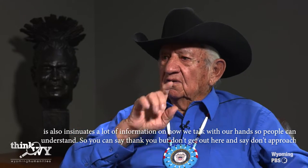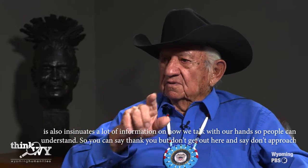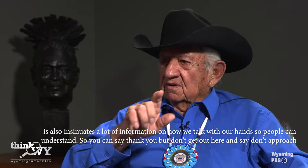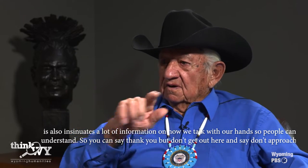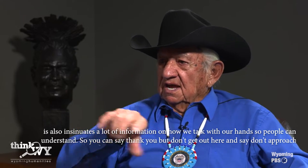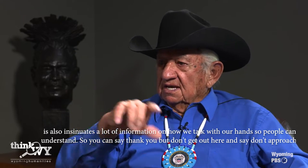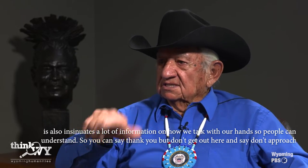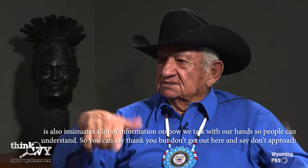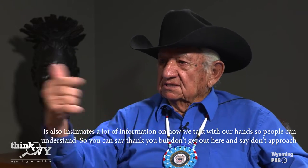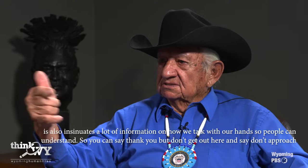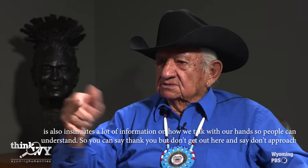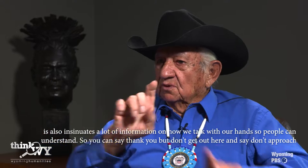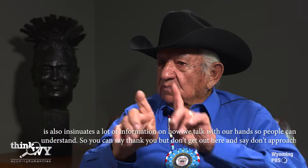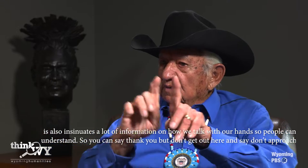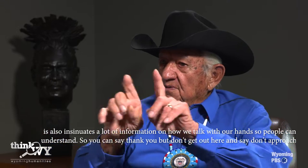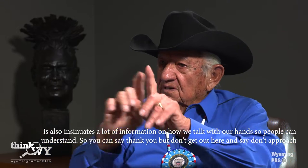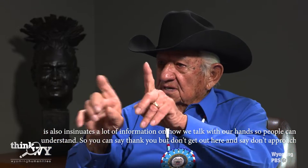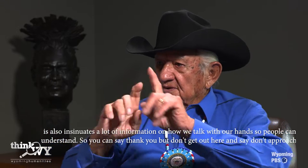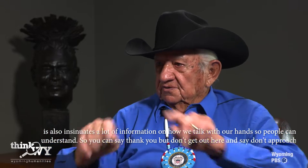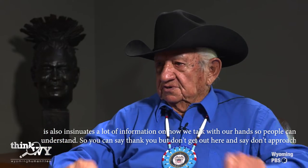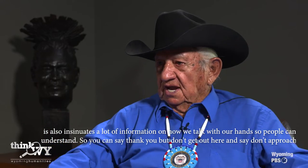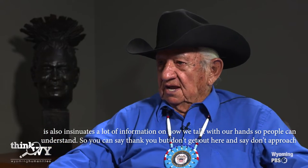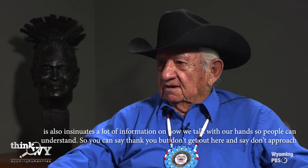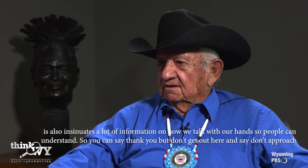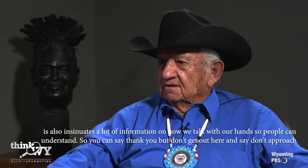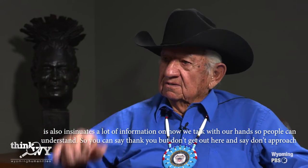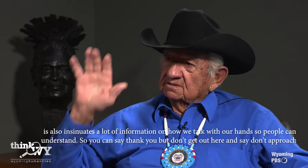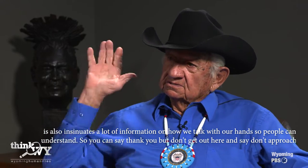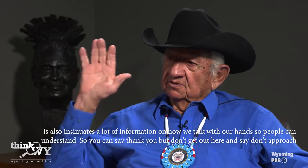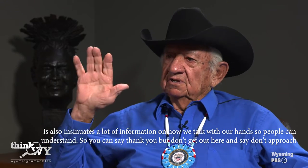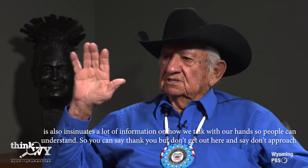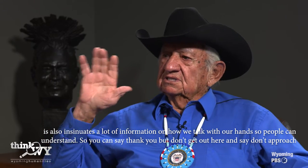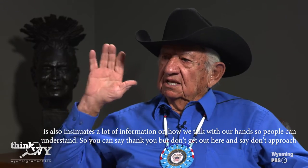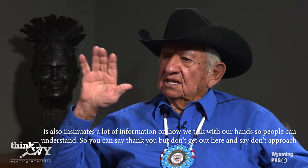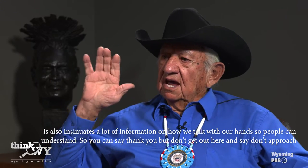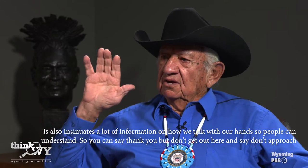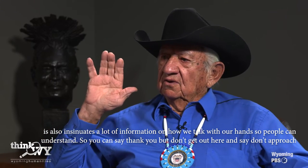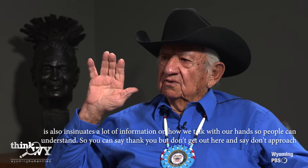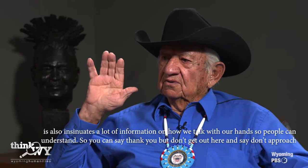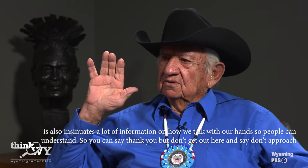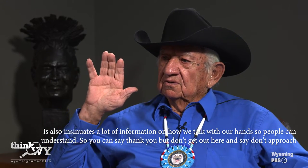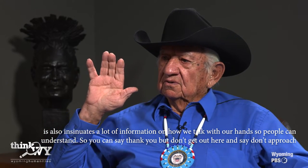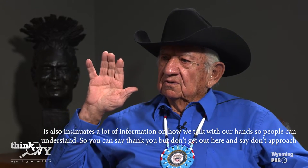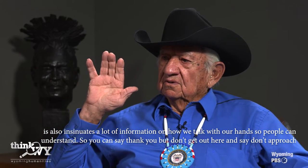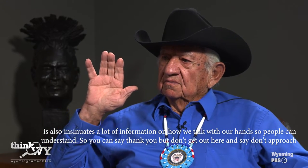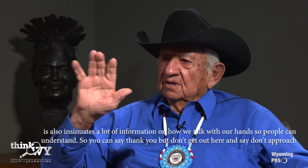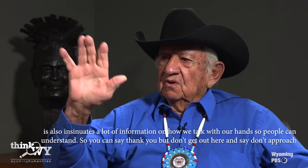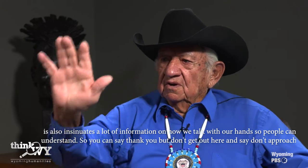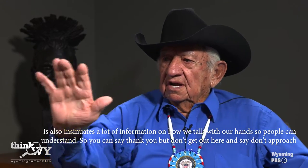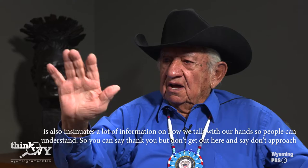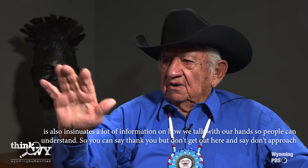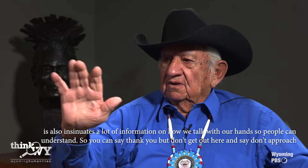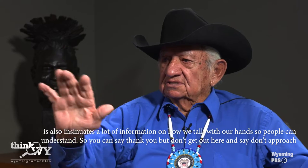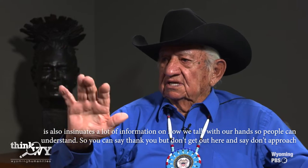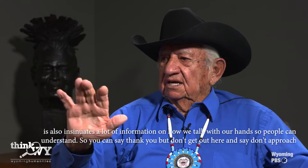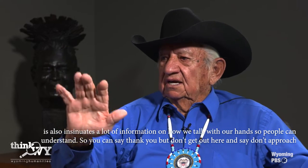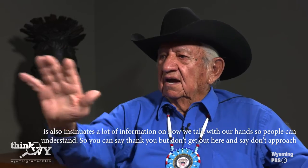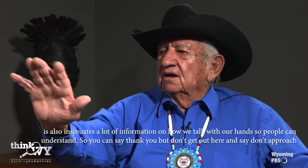with our hands so people can understand. So you can say thank you, but don't get out here and say